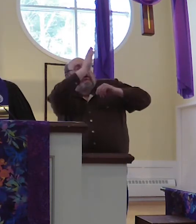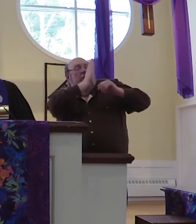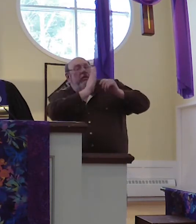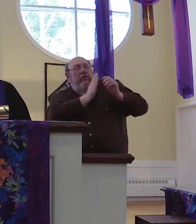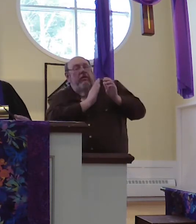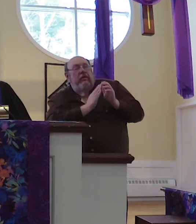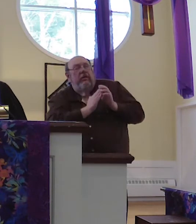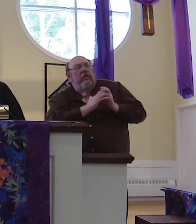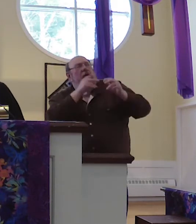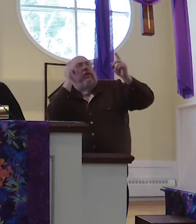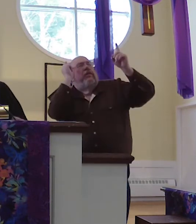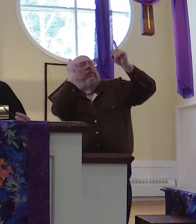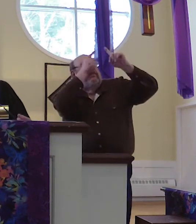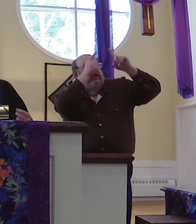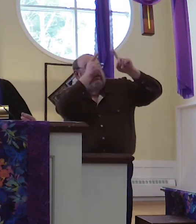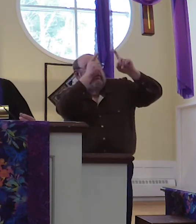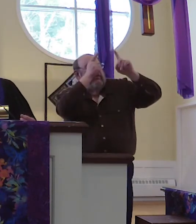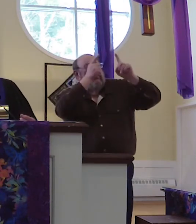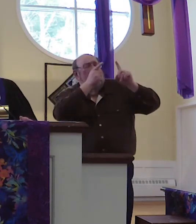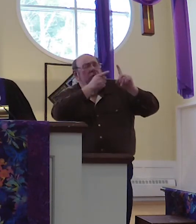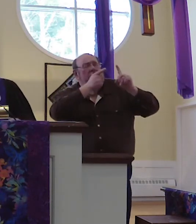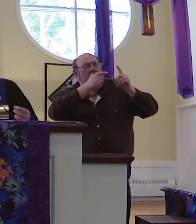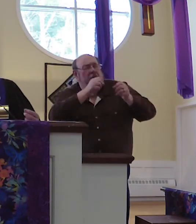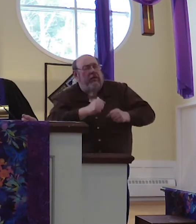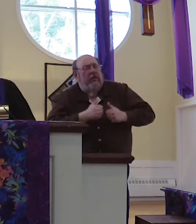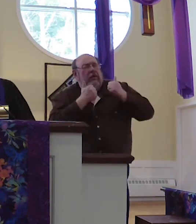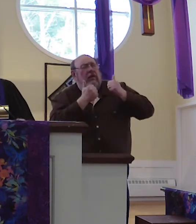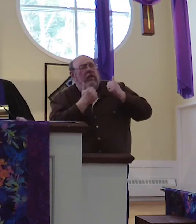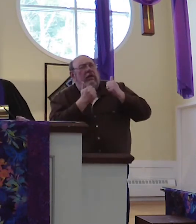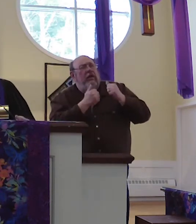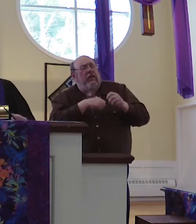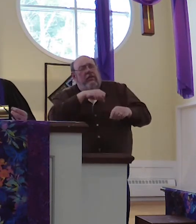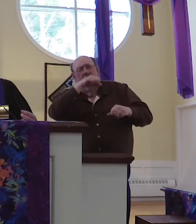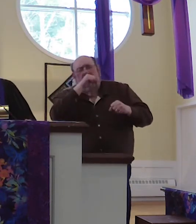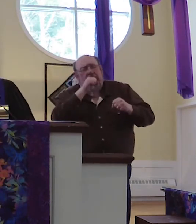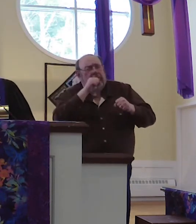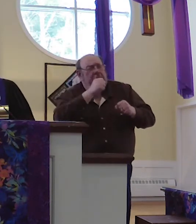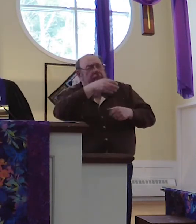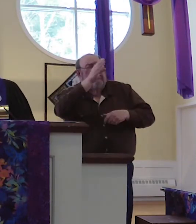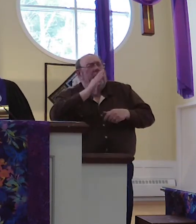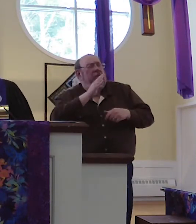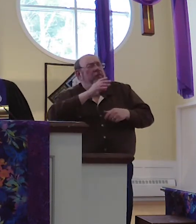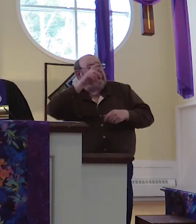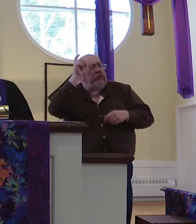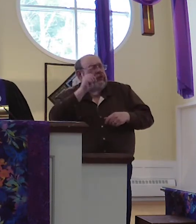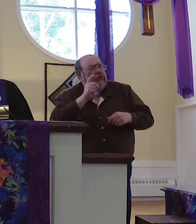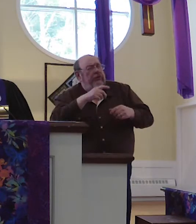And to that point in my life, I hadn't wanted to embrace this idea that we as God's children should fear God.